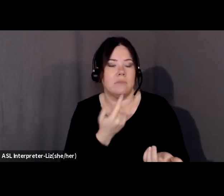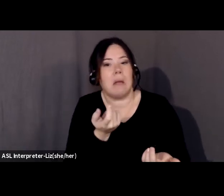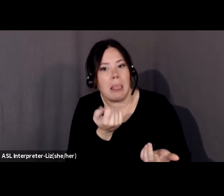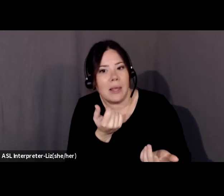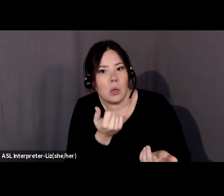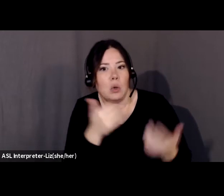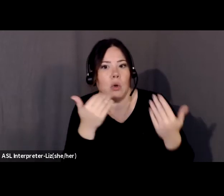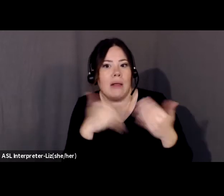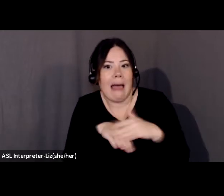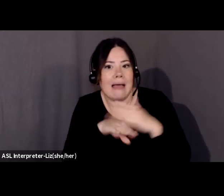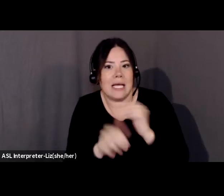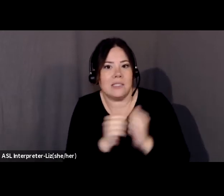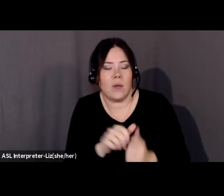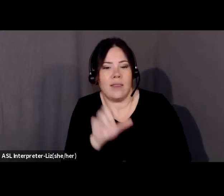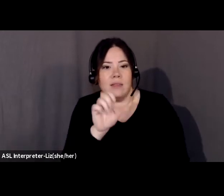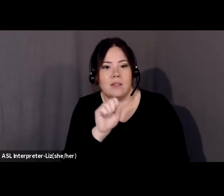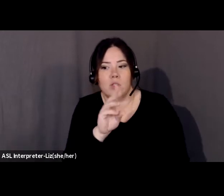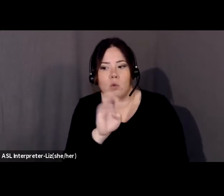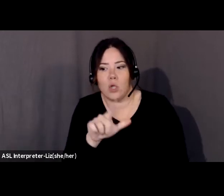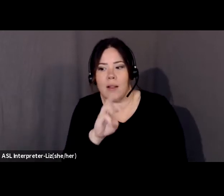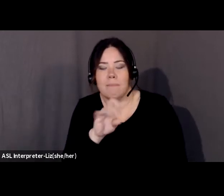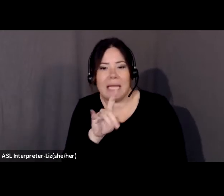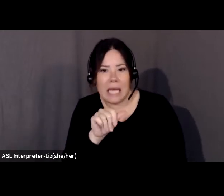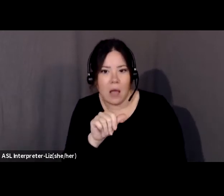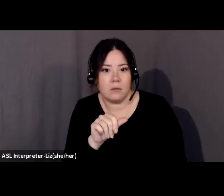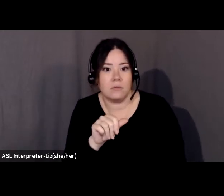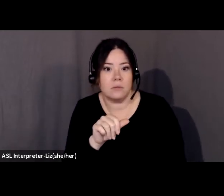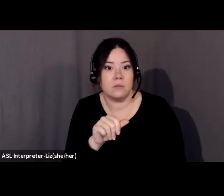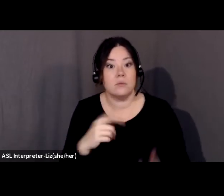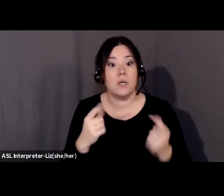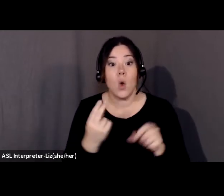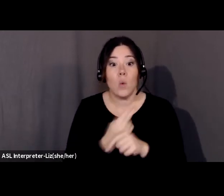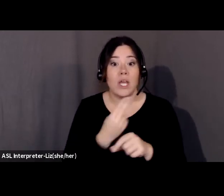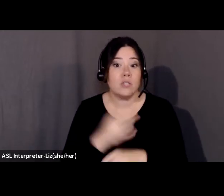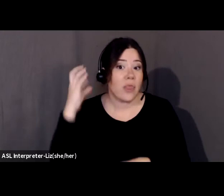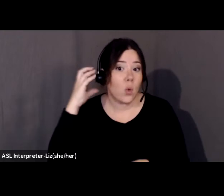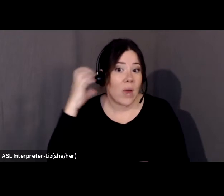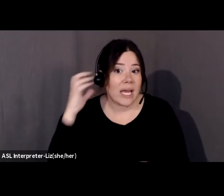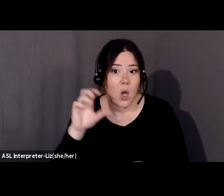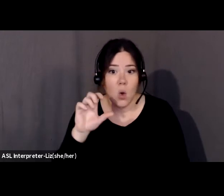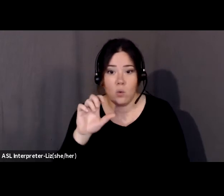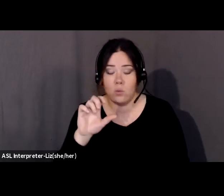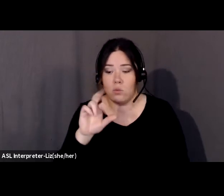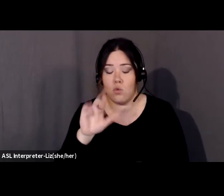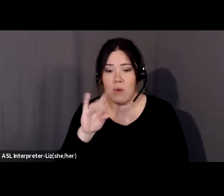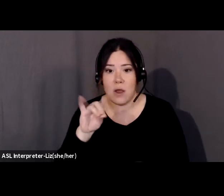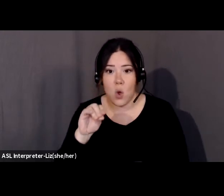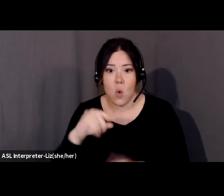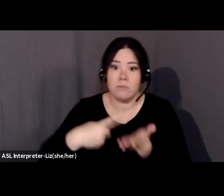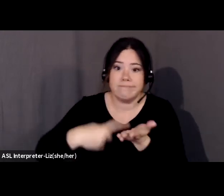media. We also go on the radio stations and we talk about our services that